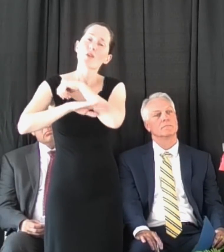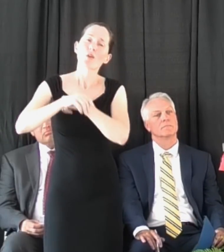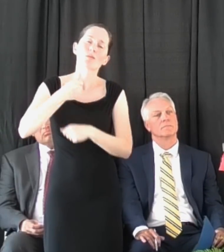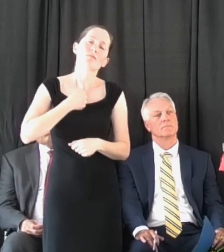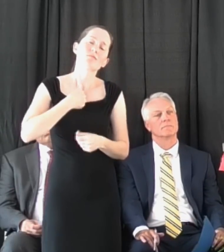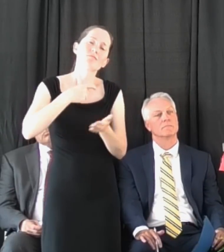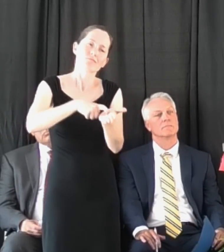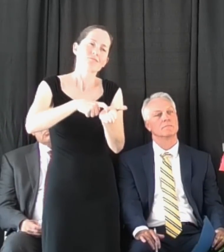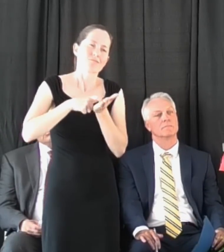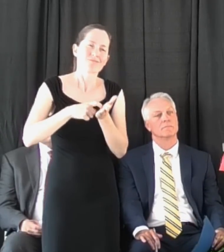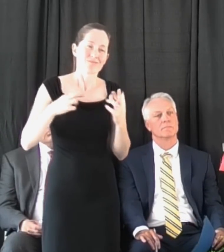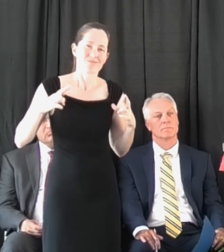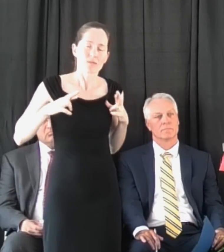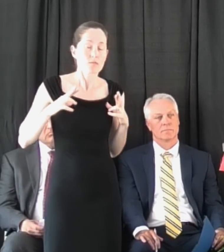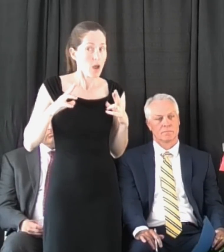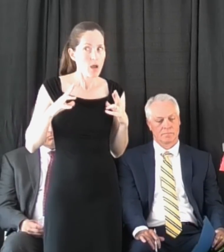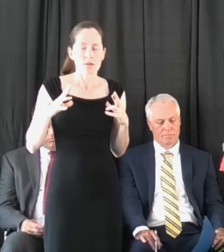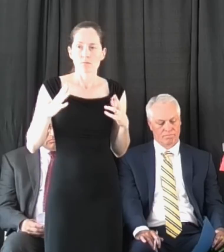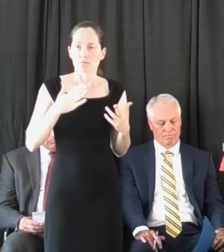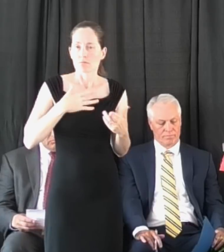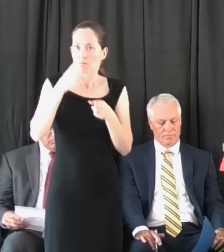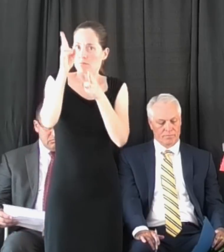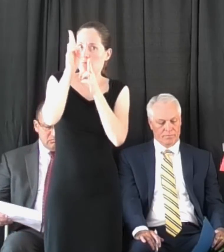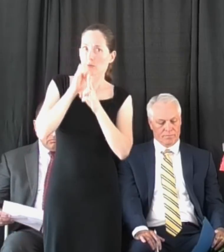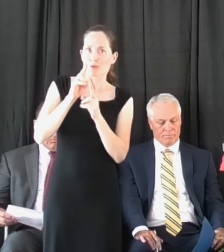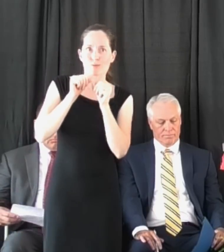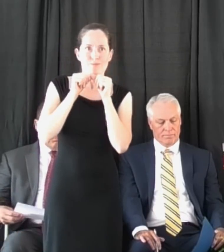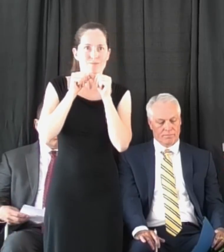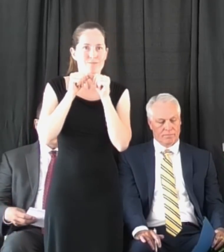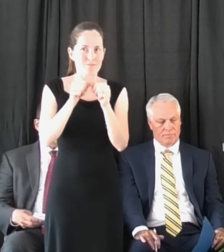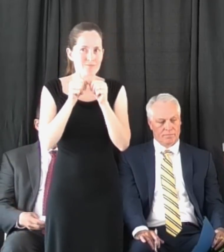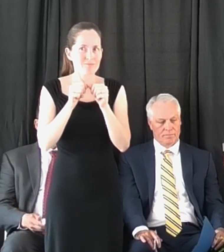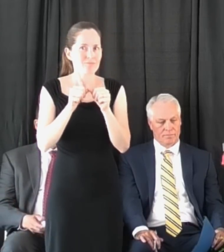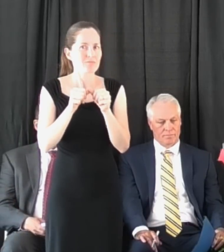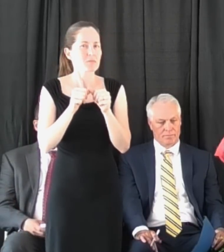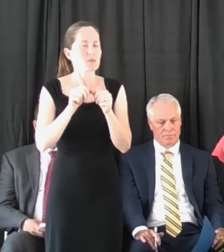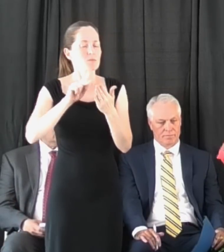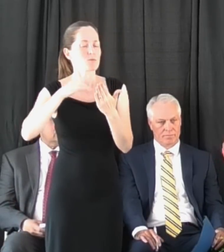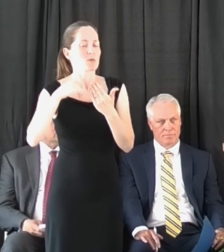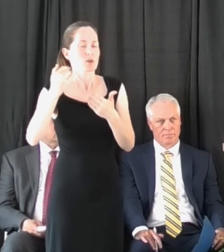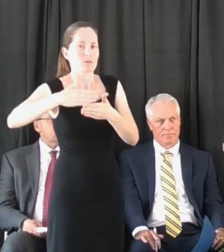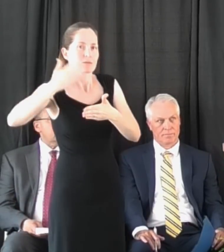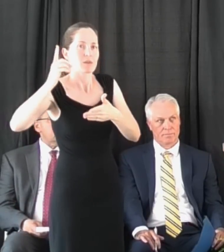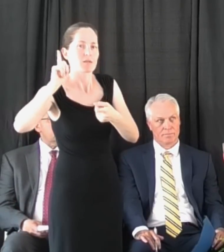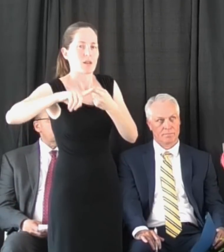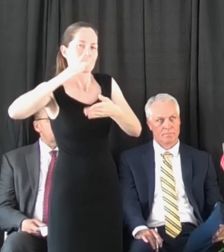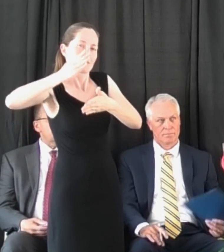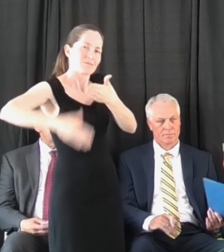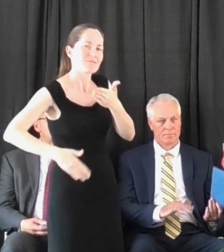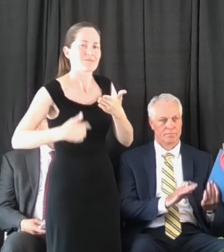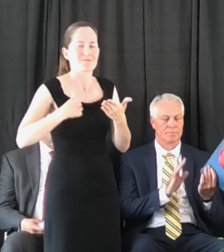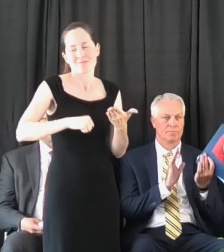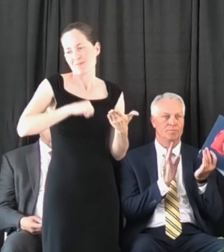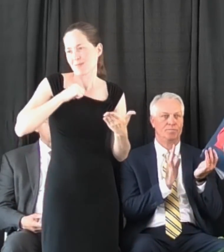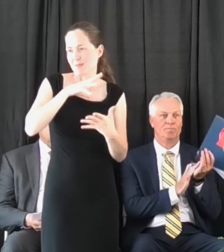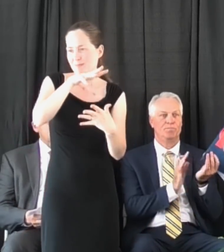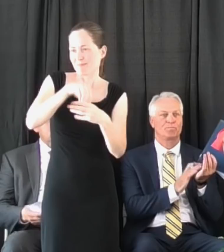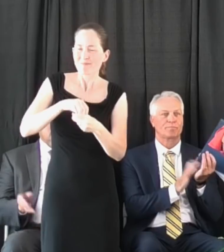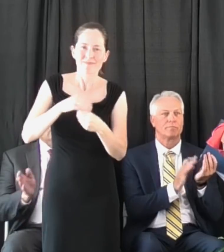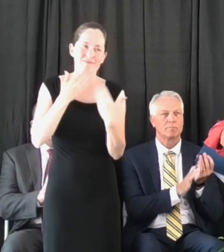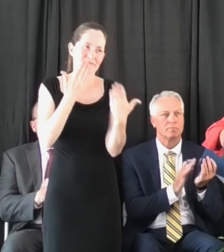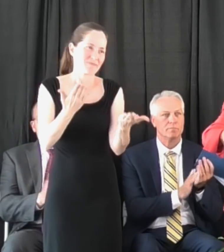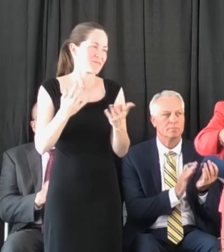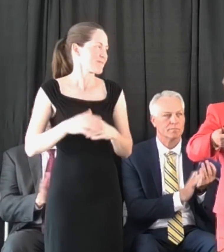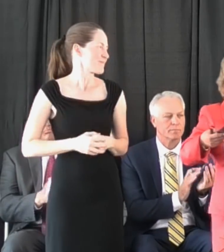I'm honored to continue with the project to completion, and I'm proud to be a part of this project. I thank each and every one of you.